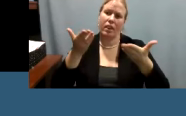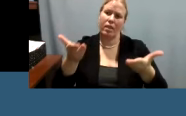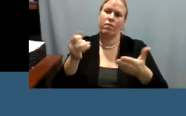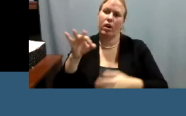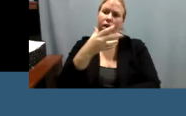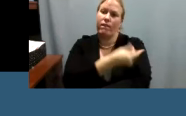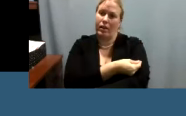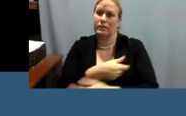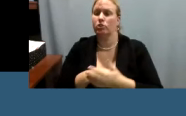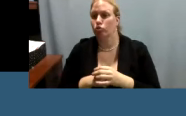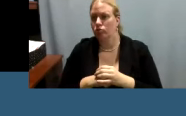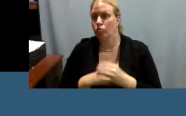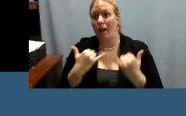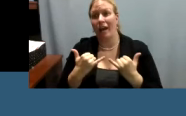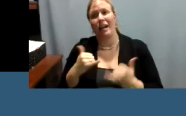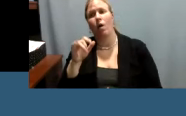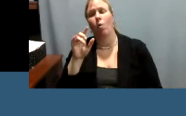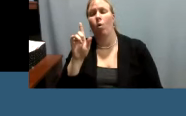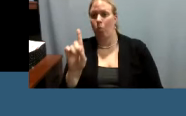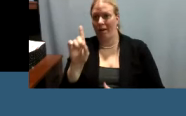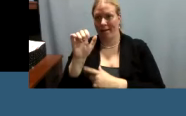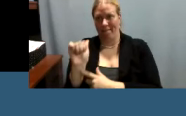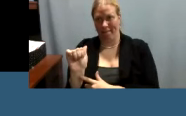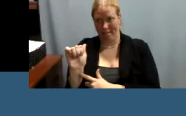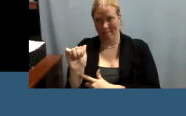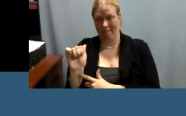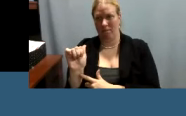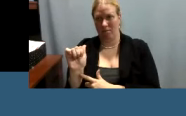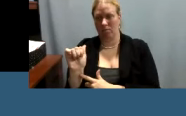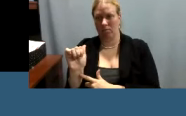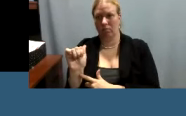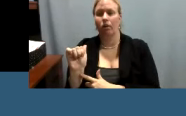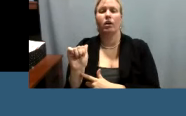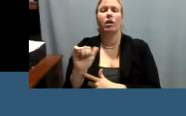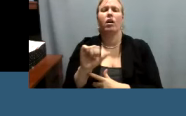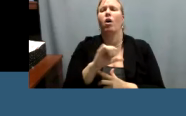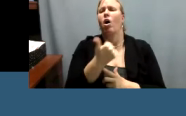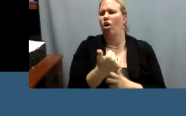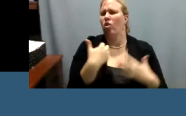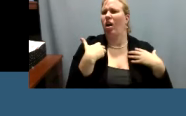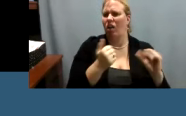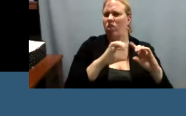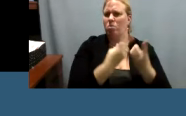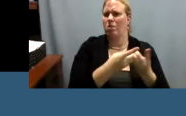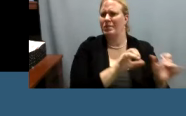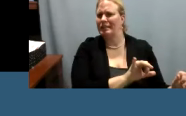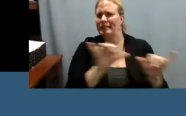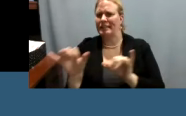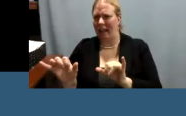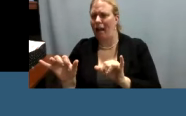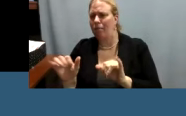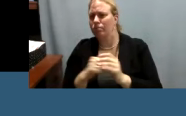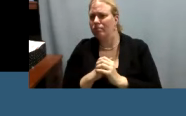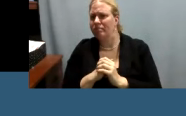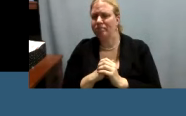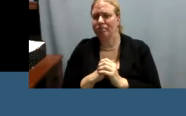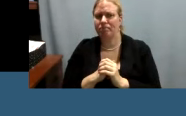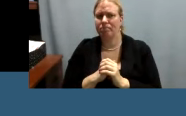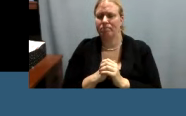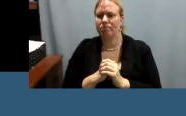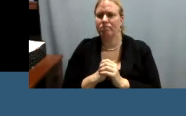and so we are in phase 1a along with other health departments about 19 other health departments that will be activating as of